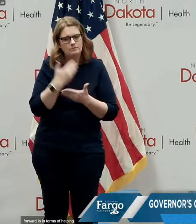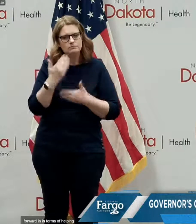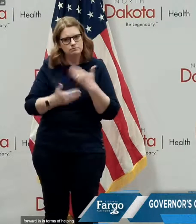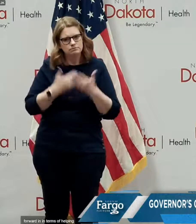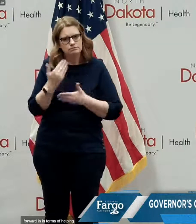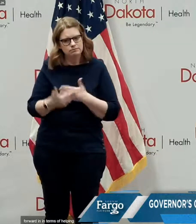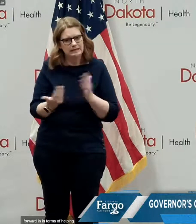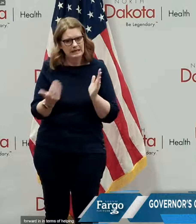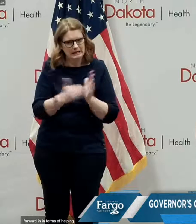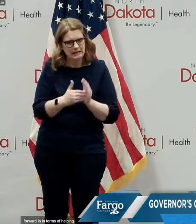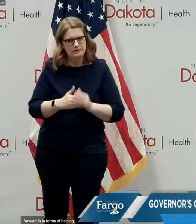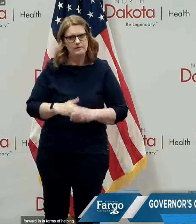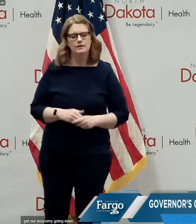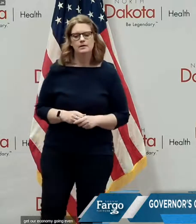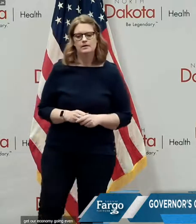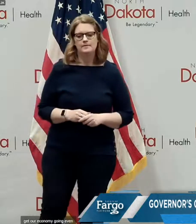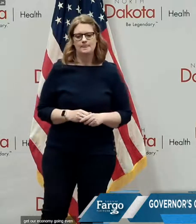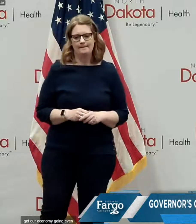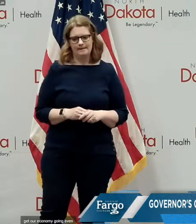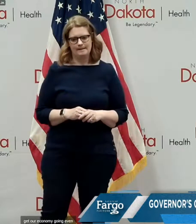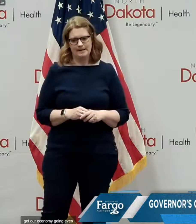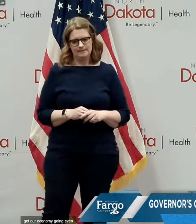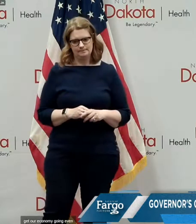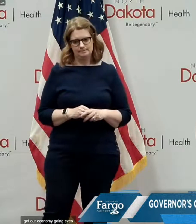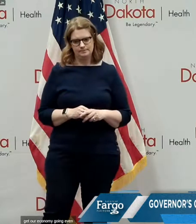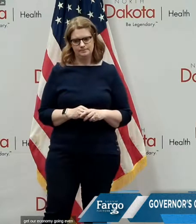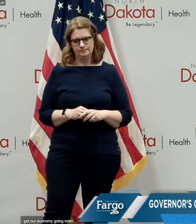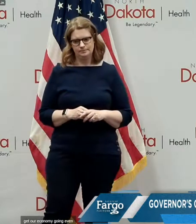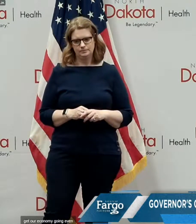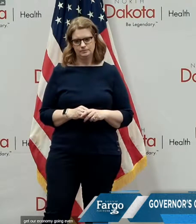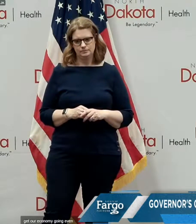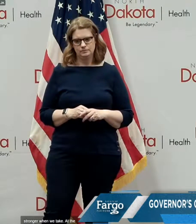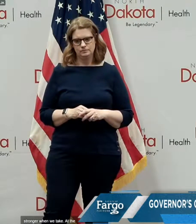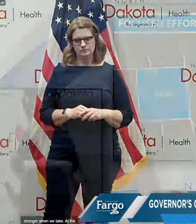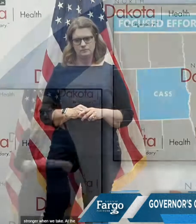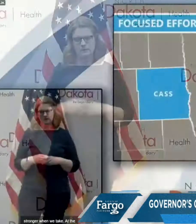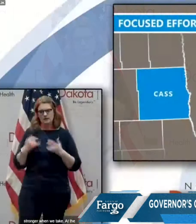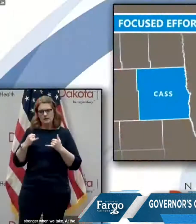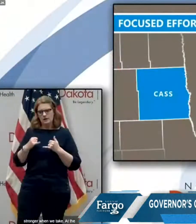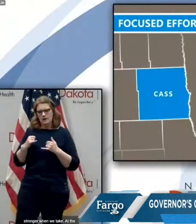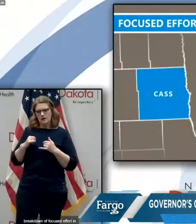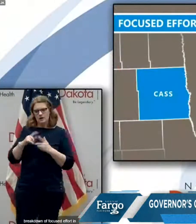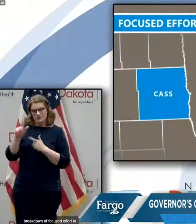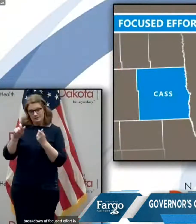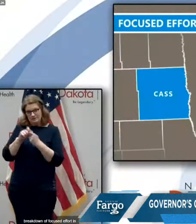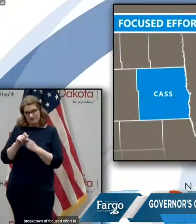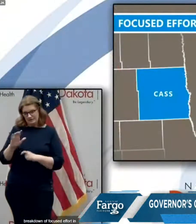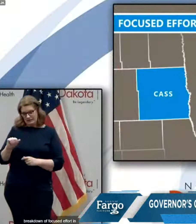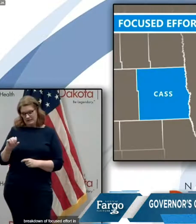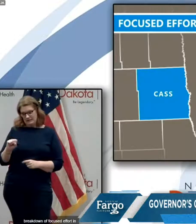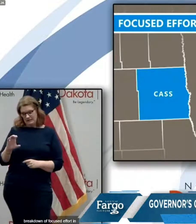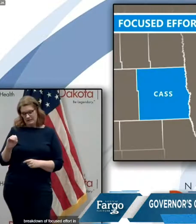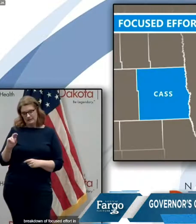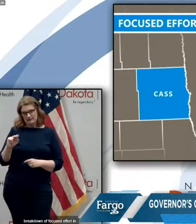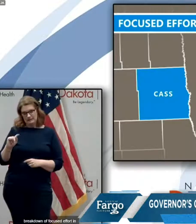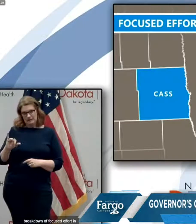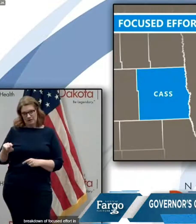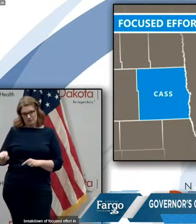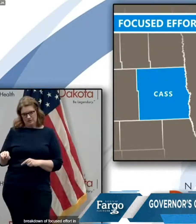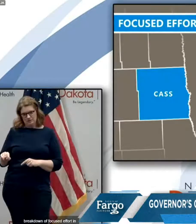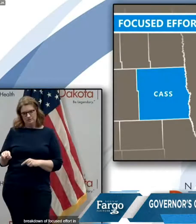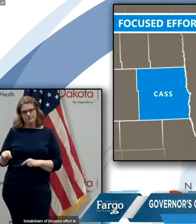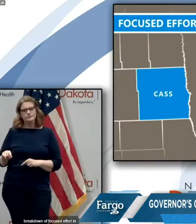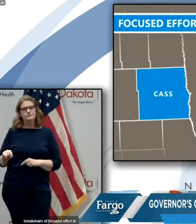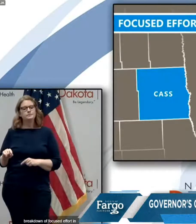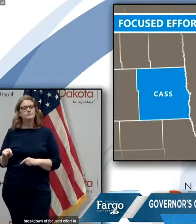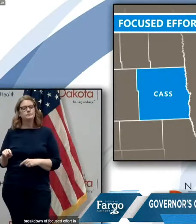stronger. When we take a look at the breakdown of focused effort in Cass County, we know that of